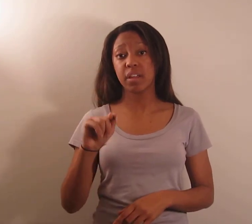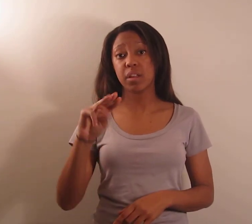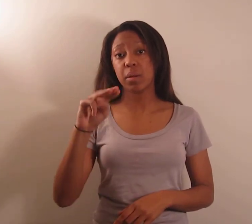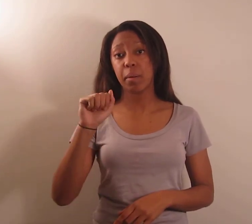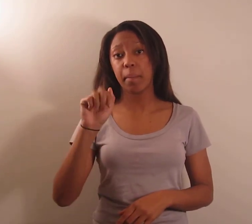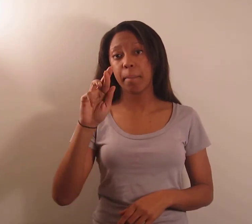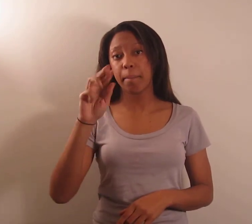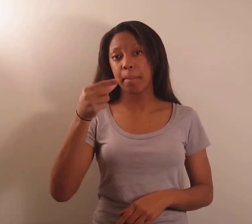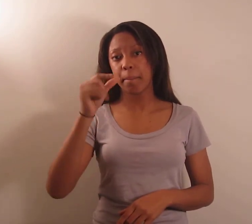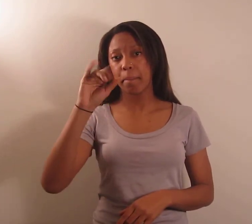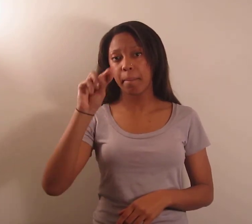sheer.